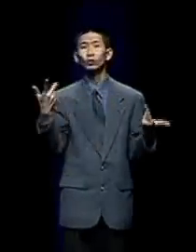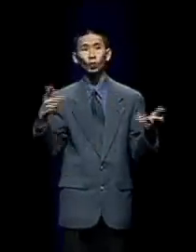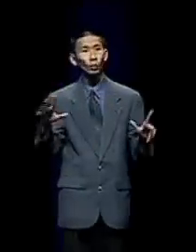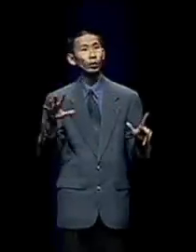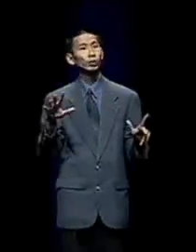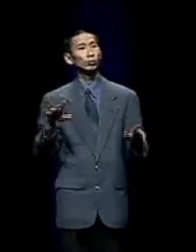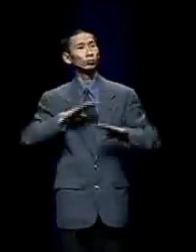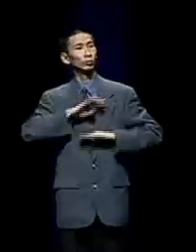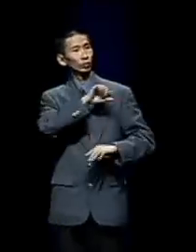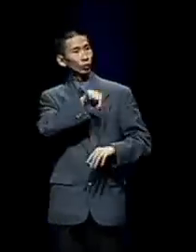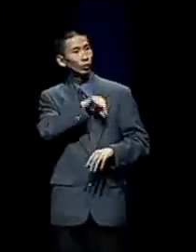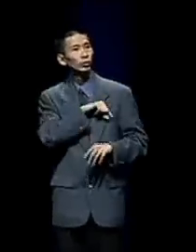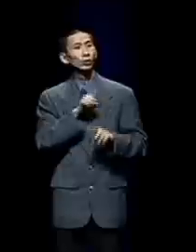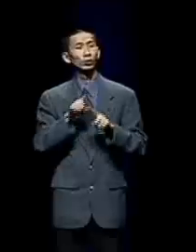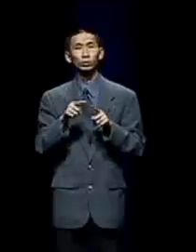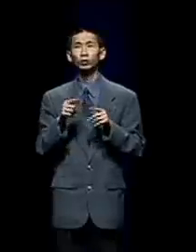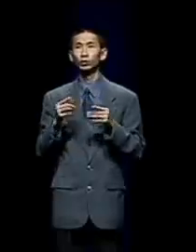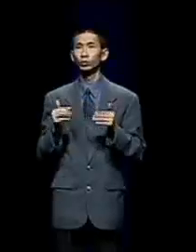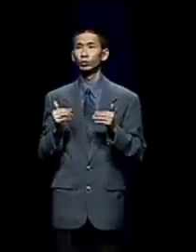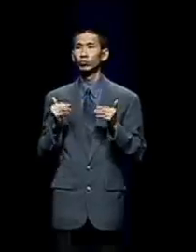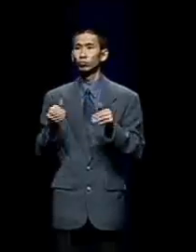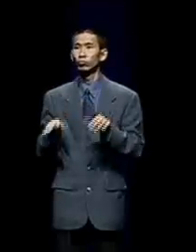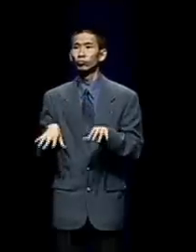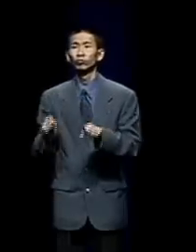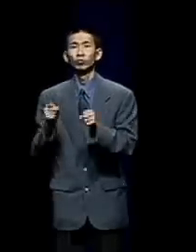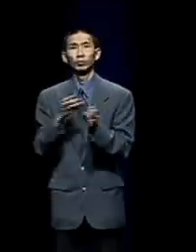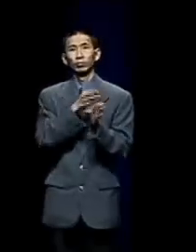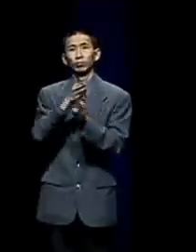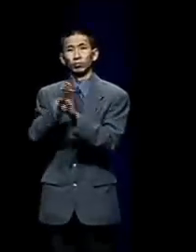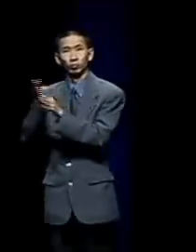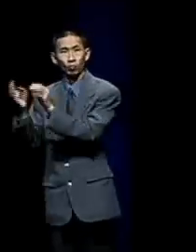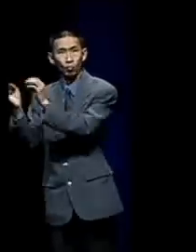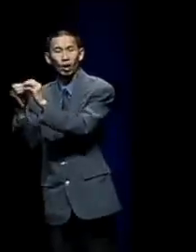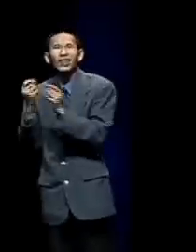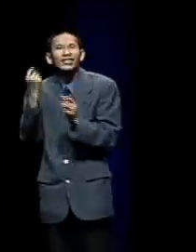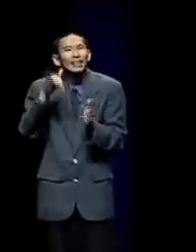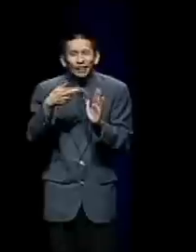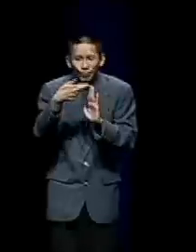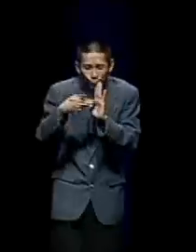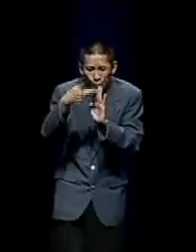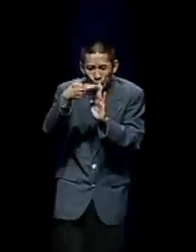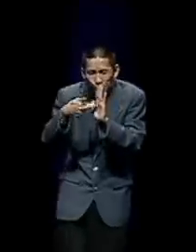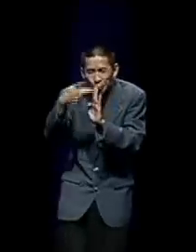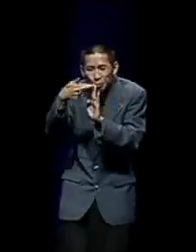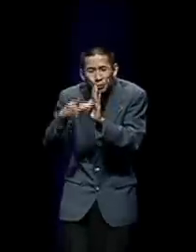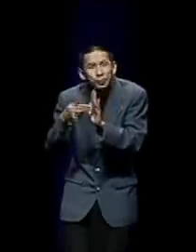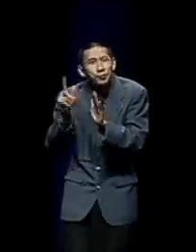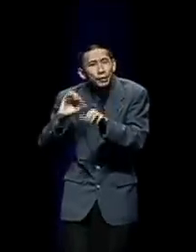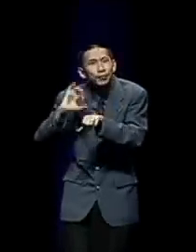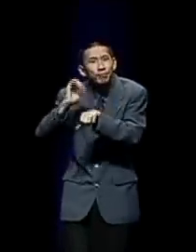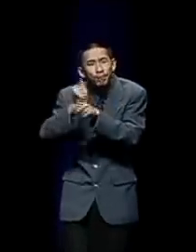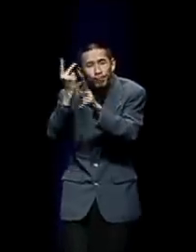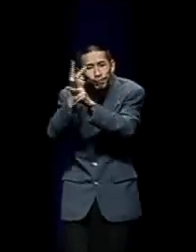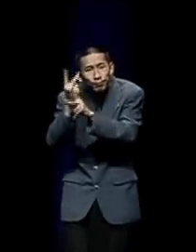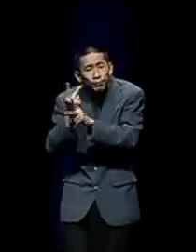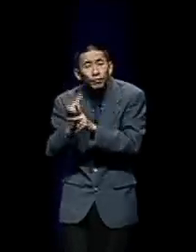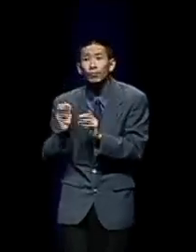the additional credential. Okay. Now, again, these rules have to be worked out. And they get worked out, again, based on some